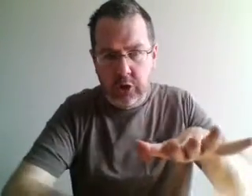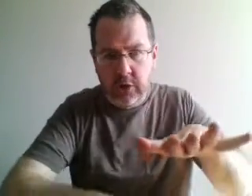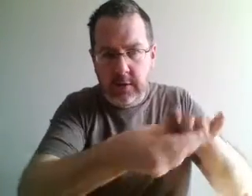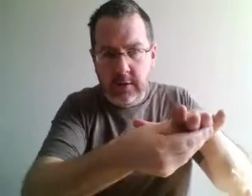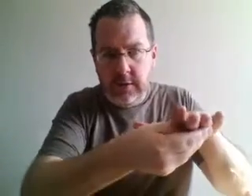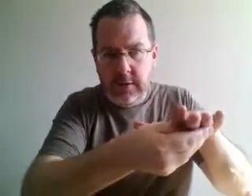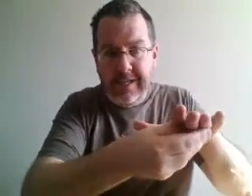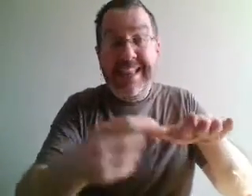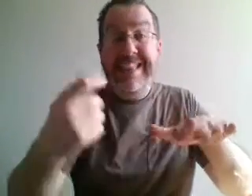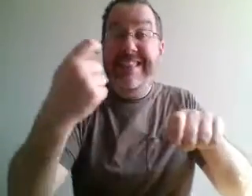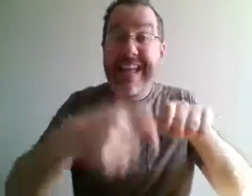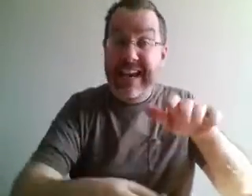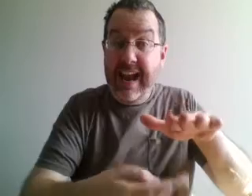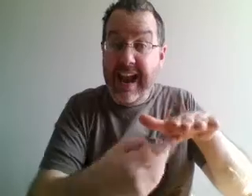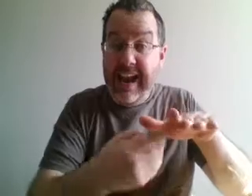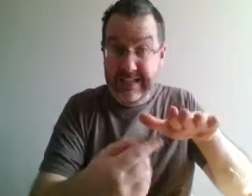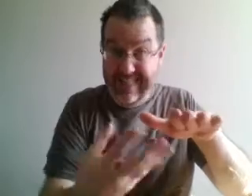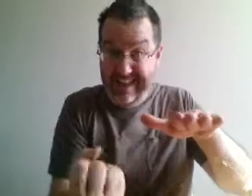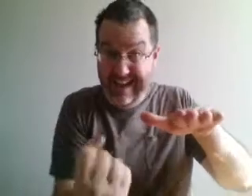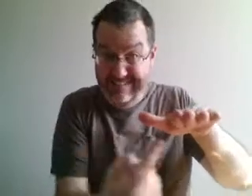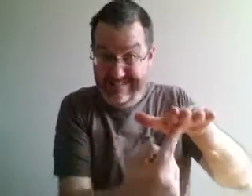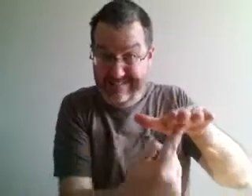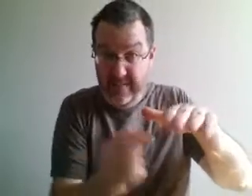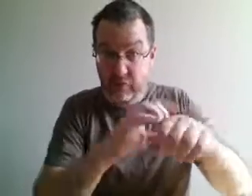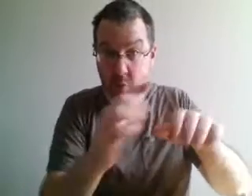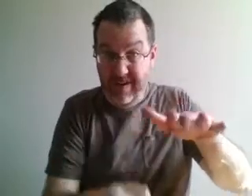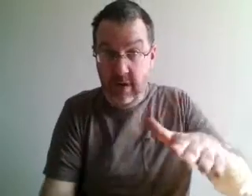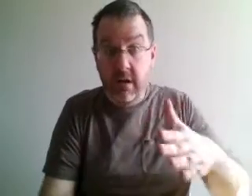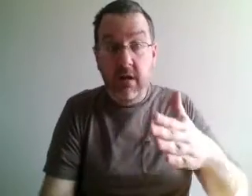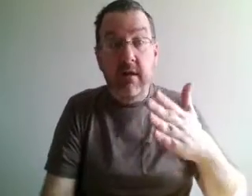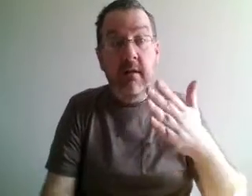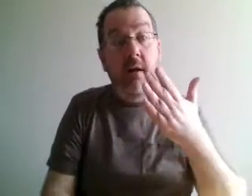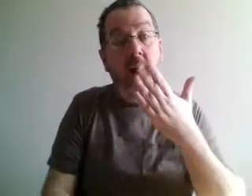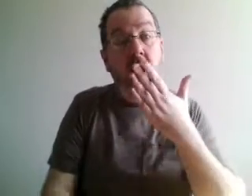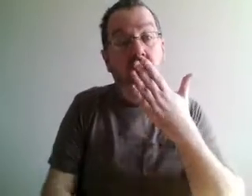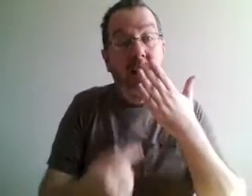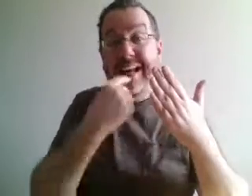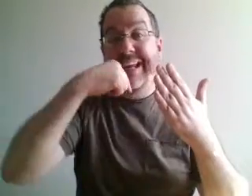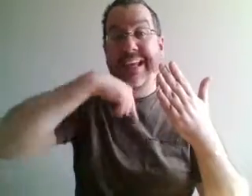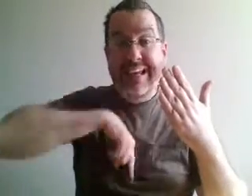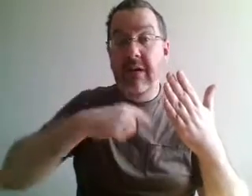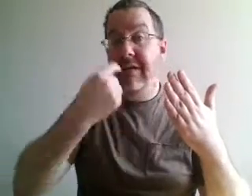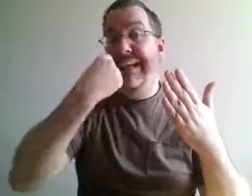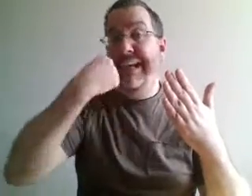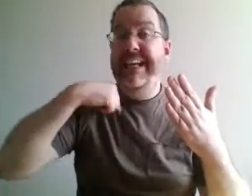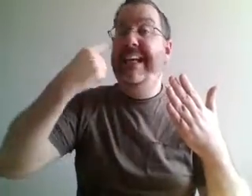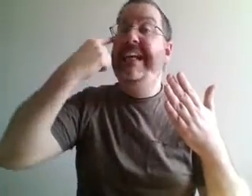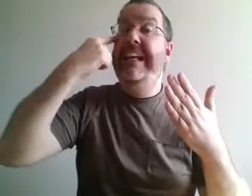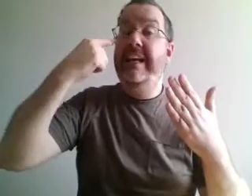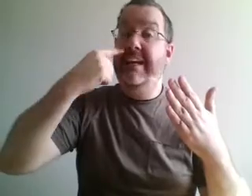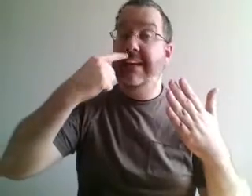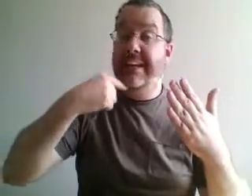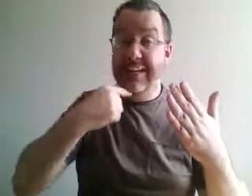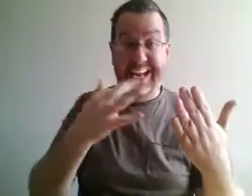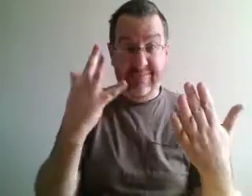your hands up to your face, and it gets into your nose, your eyes, and your mouth. So if you keep your hands clean and away from your